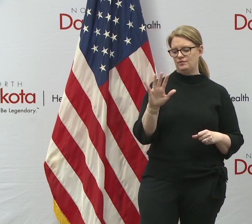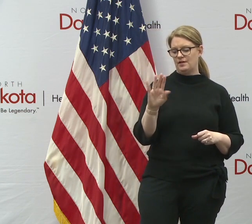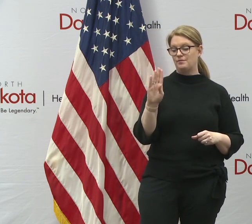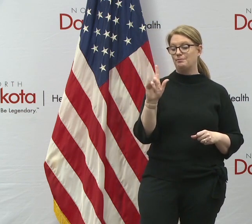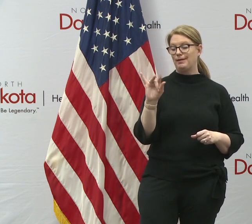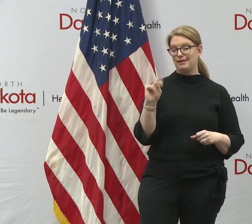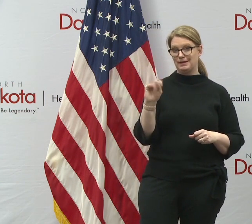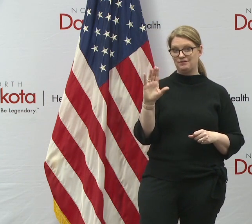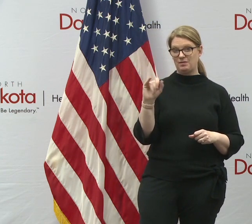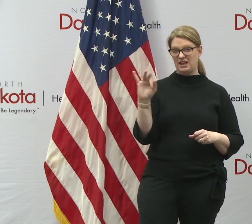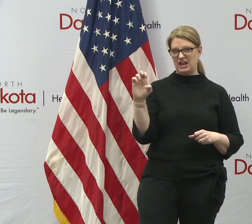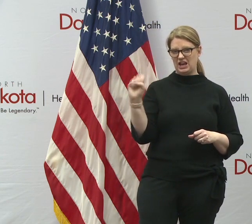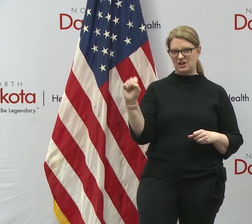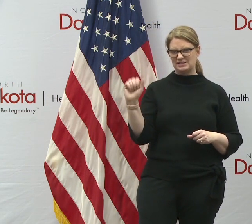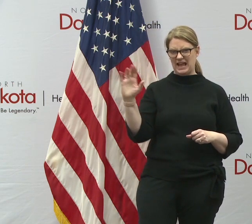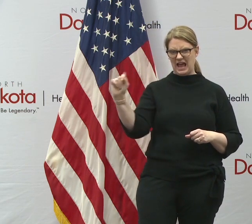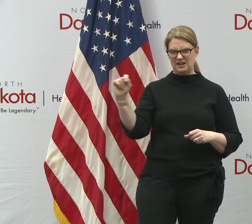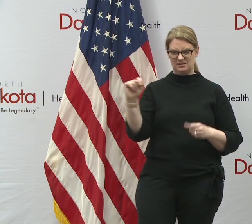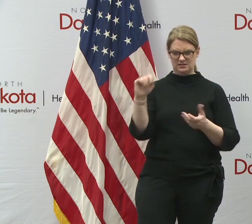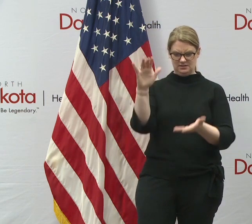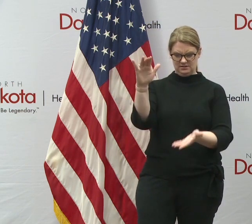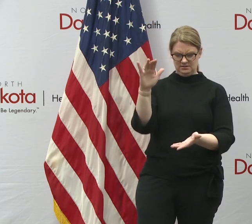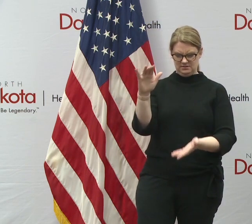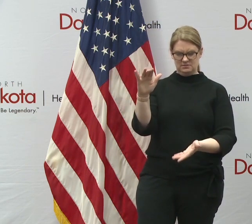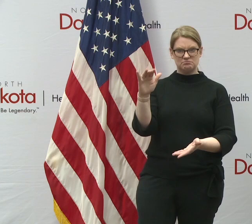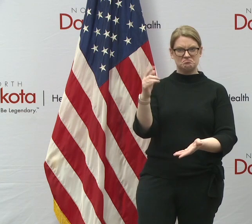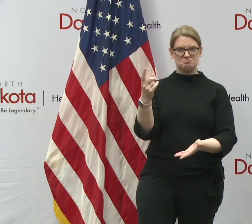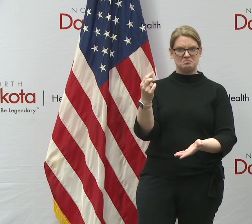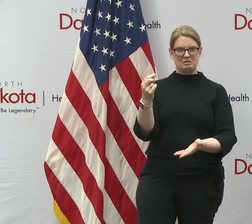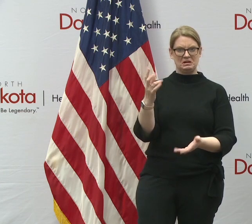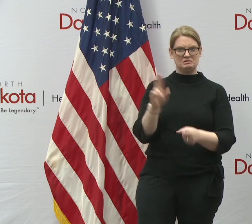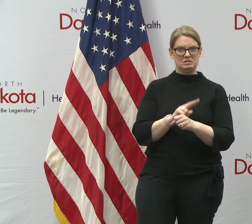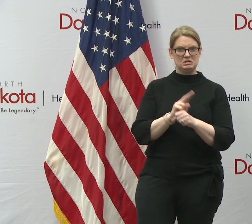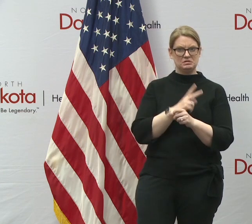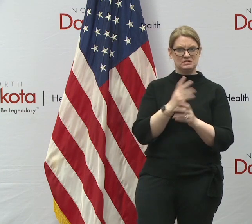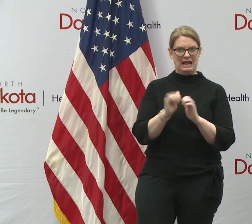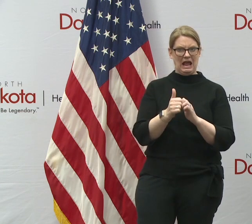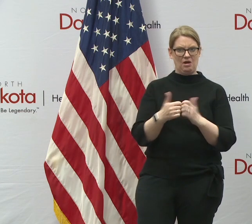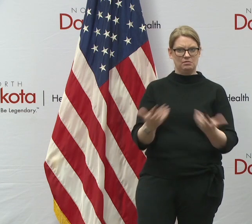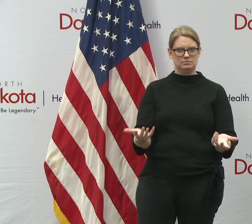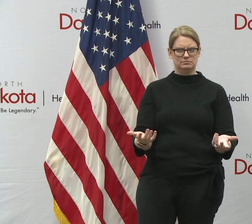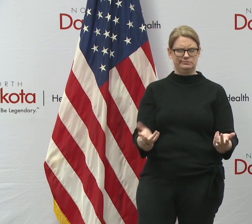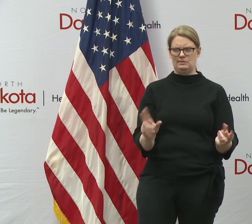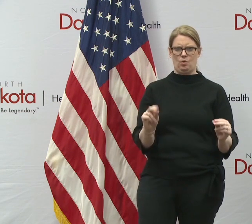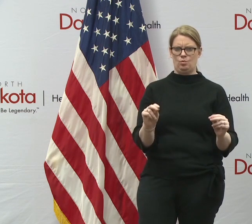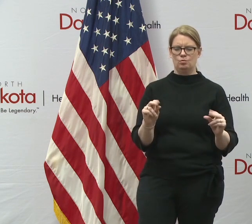billion from the CARES Act? Do we have a breakdown? The answer is no. We should think about this as a